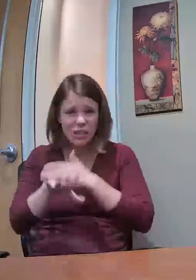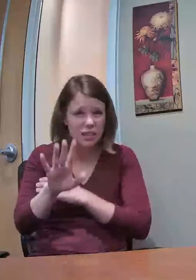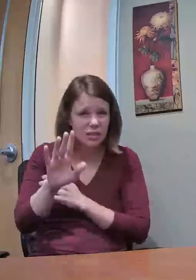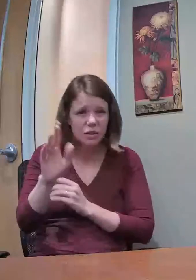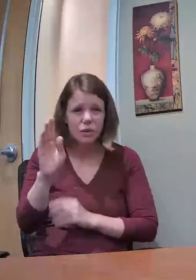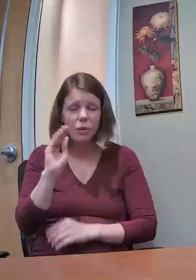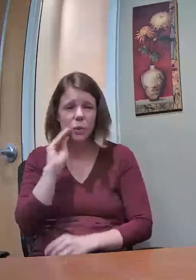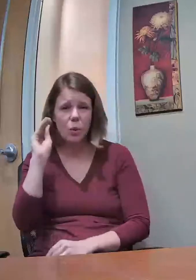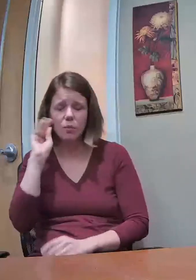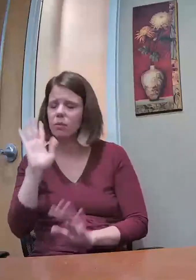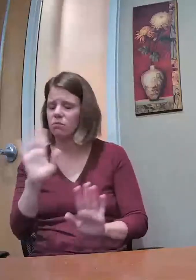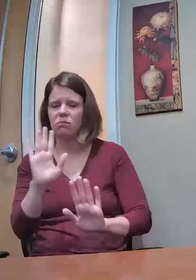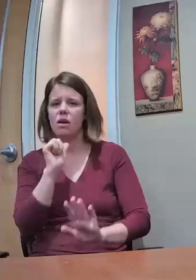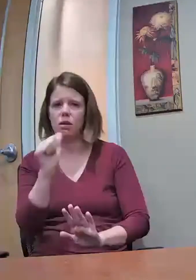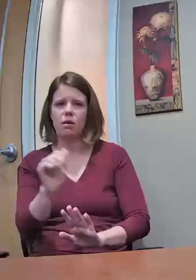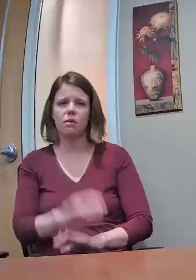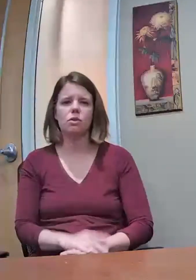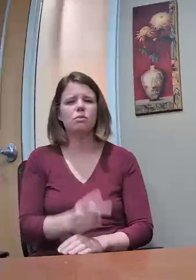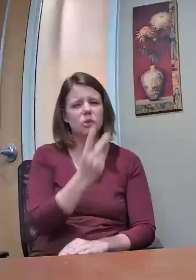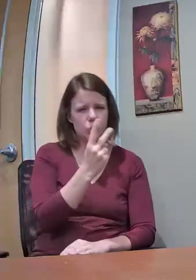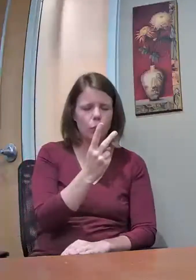Reasonable. We'll always try to be reasonable.